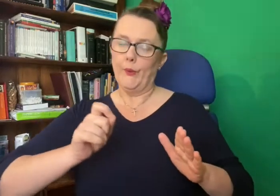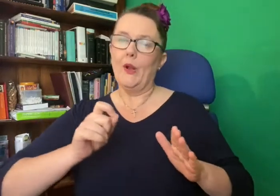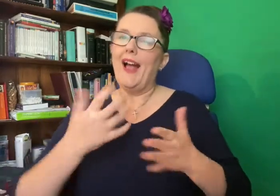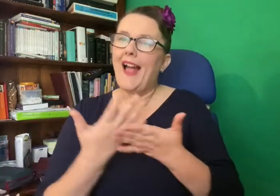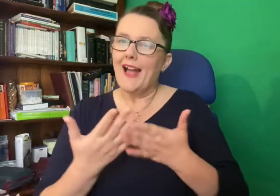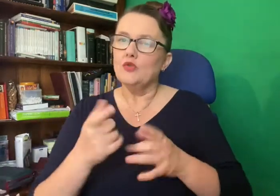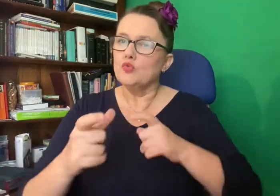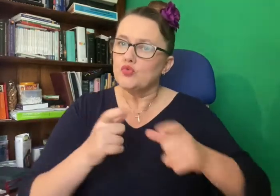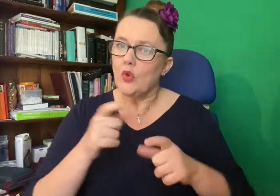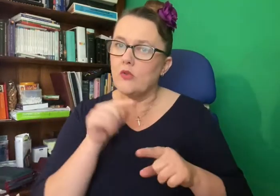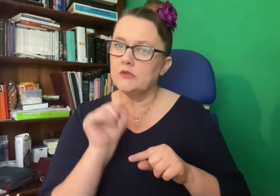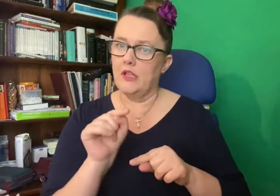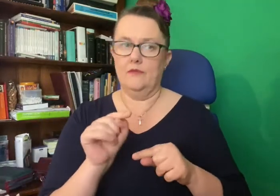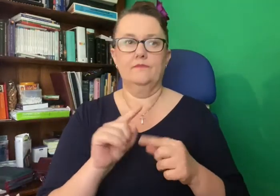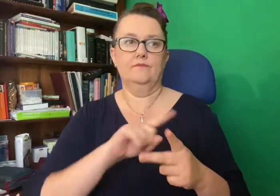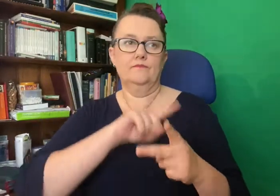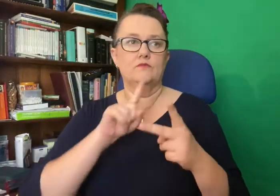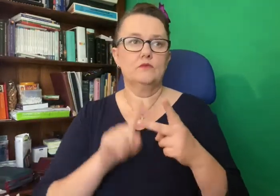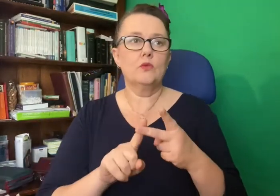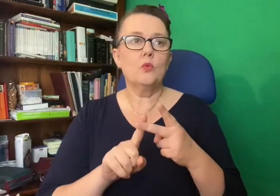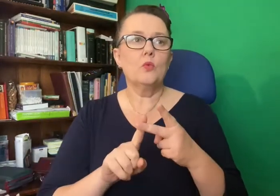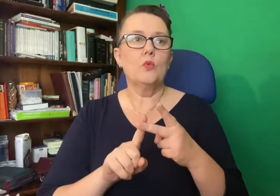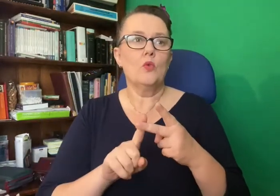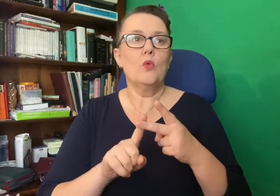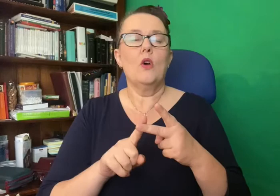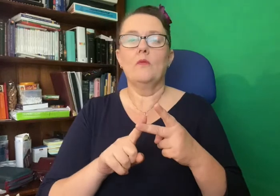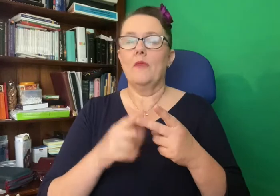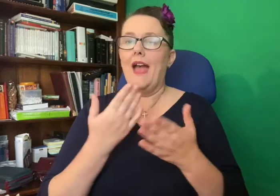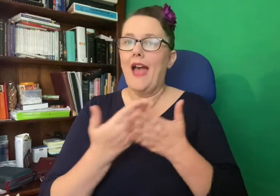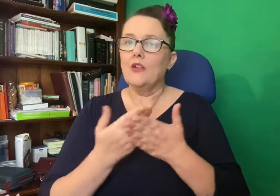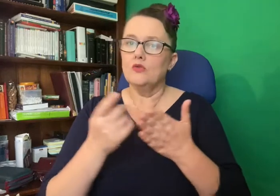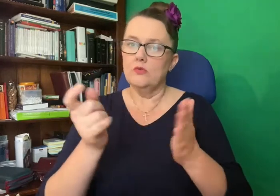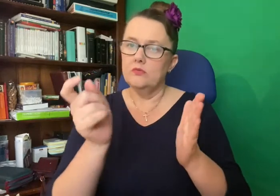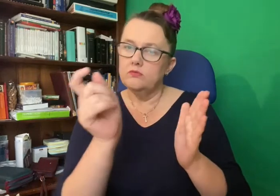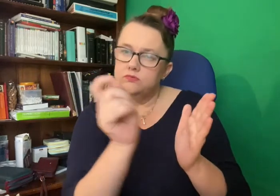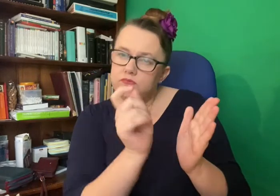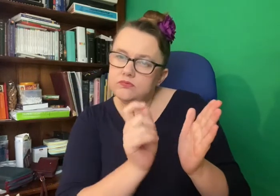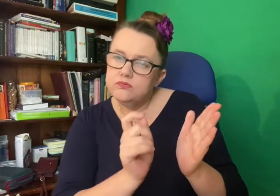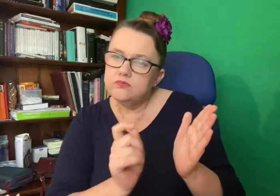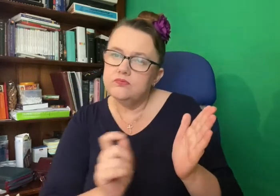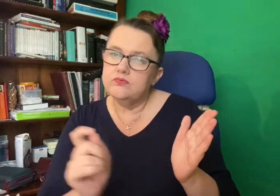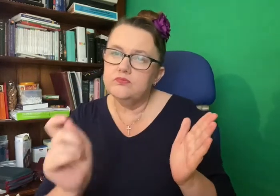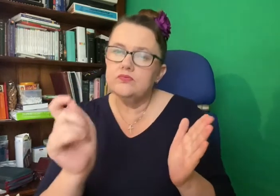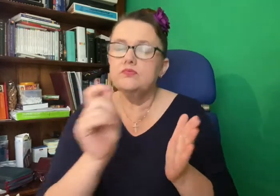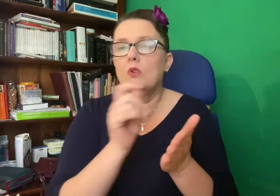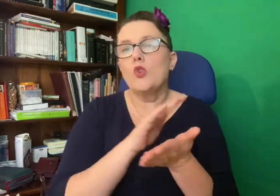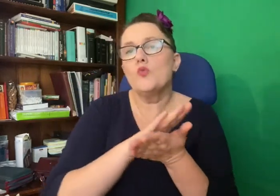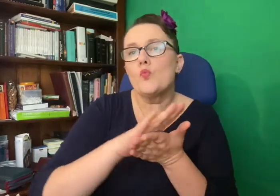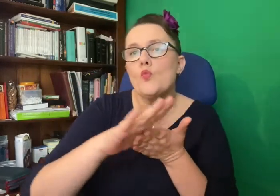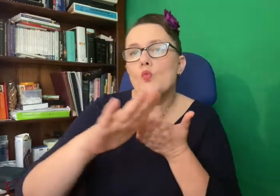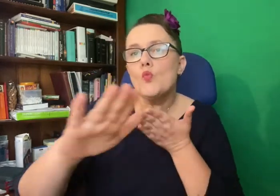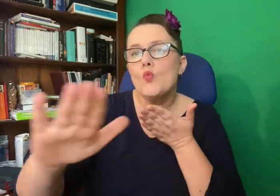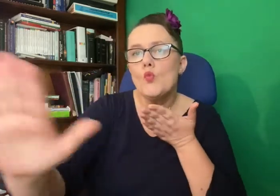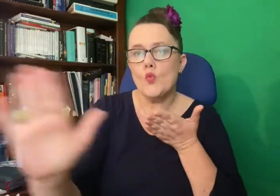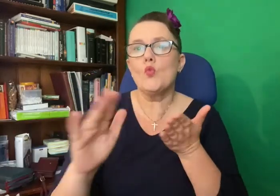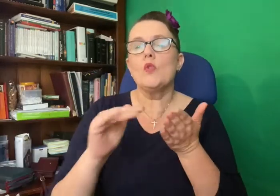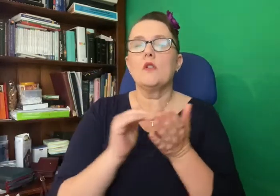pencil, to understand when to push hard and when to hold back. The second one is how to